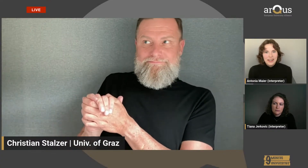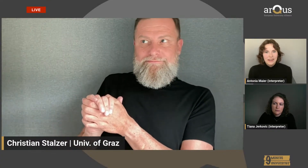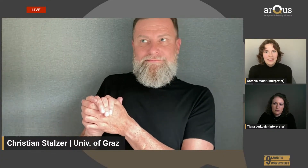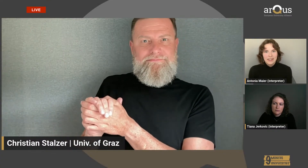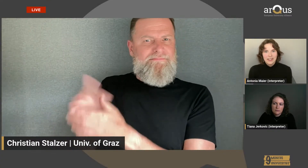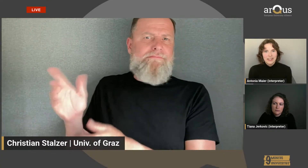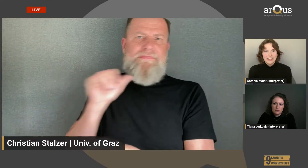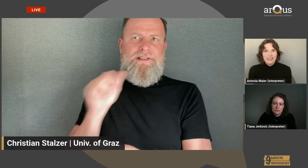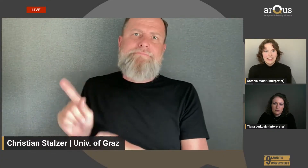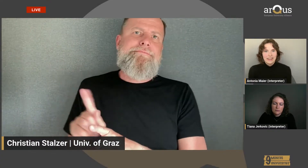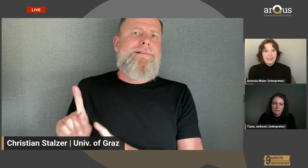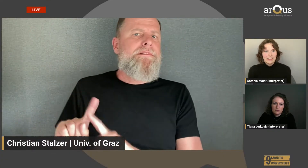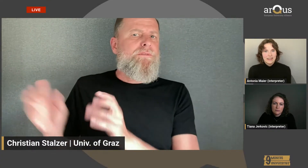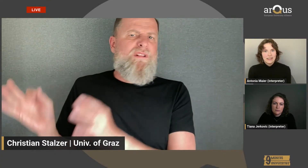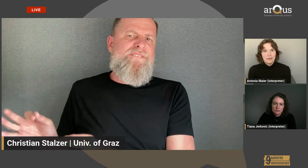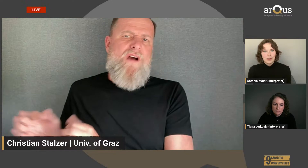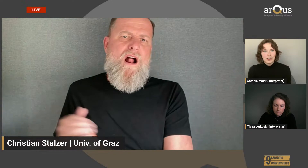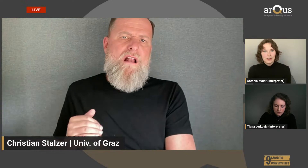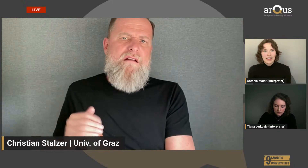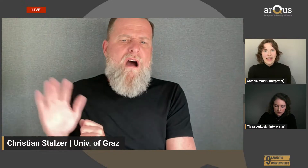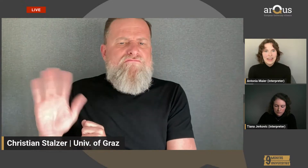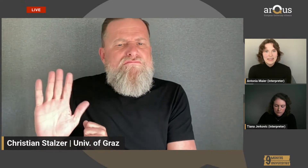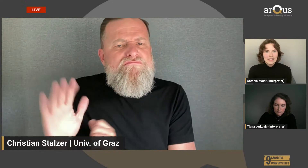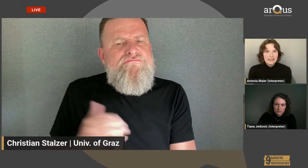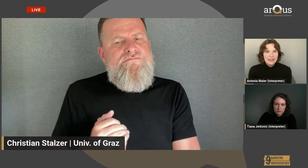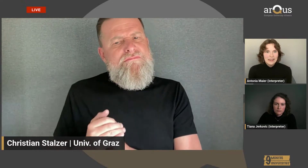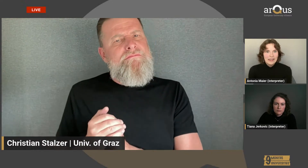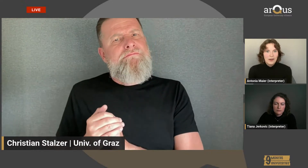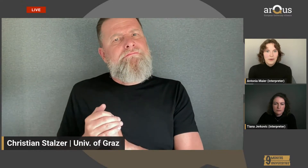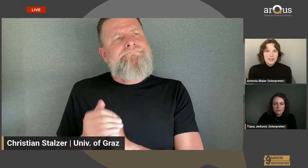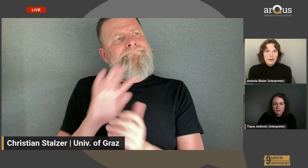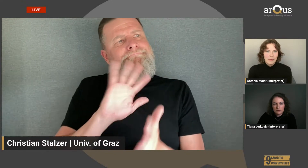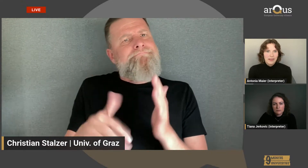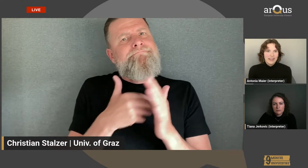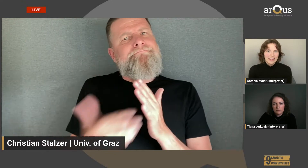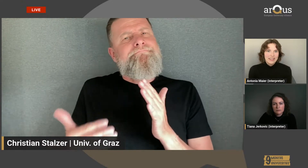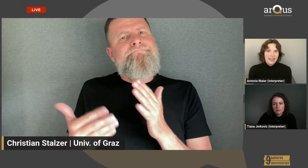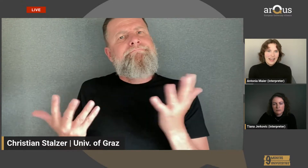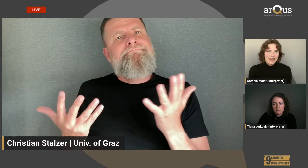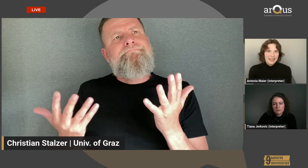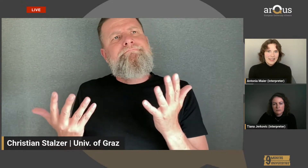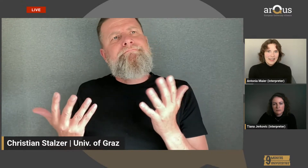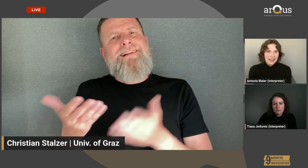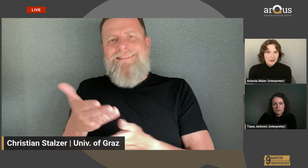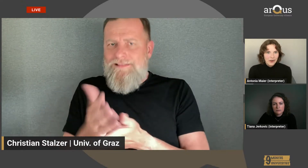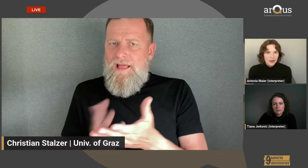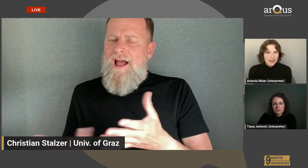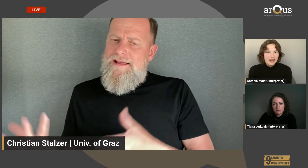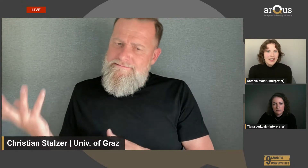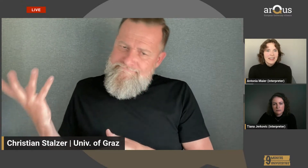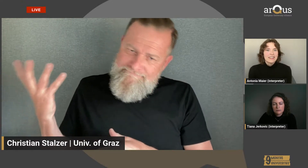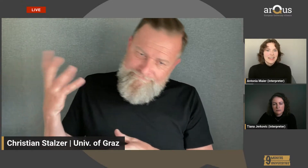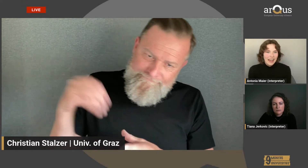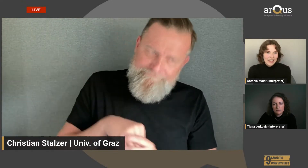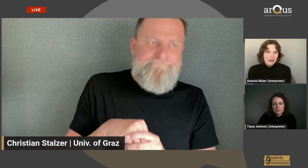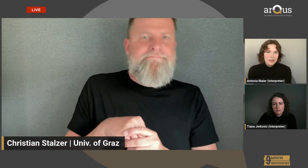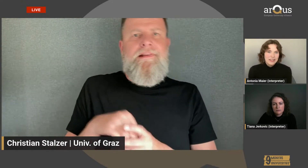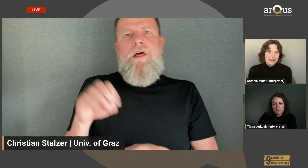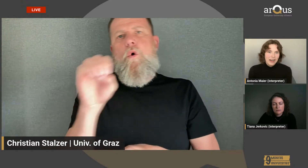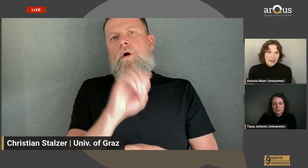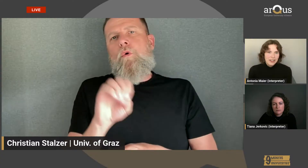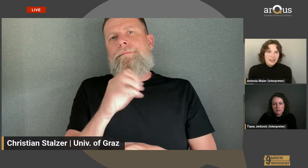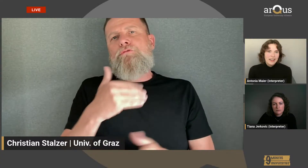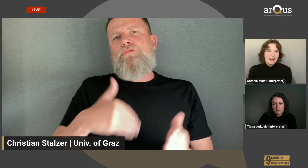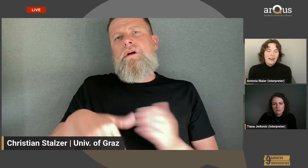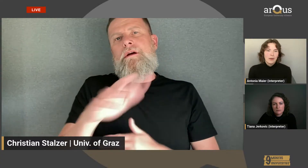not just a special case or something that is added later on. Sign languages